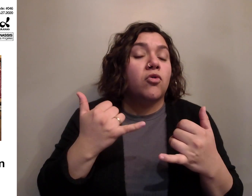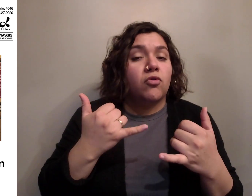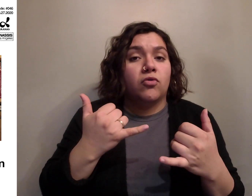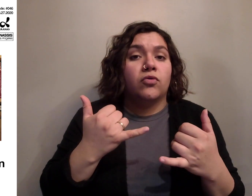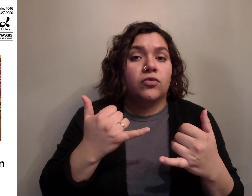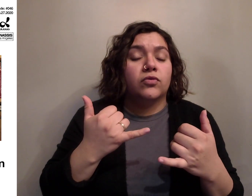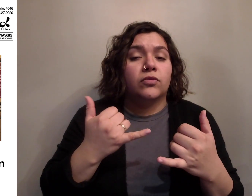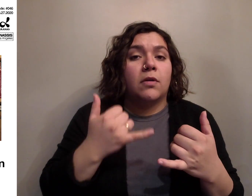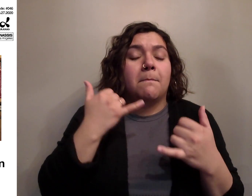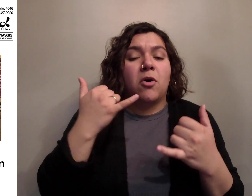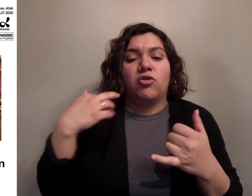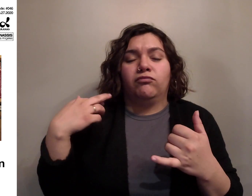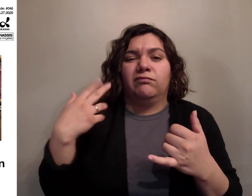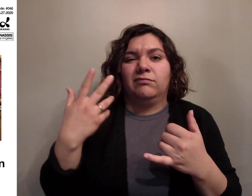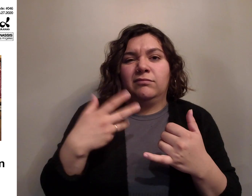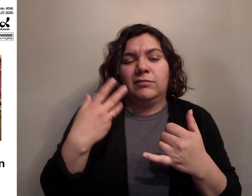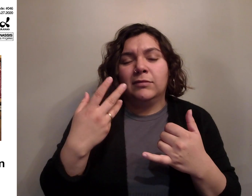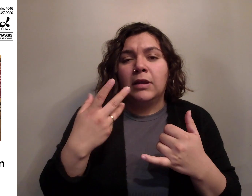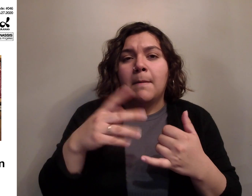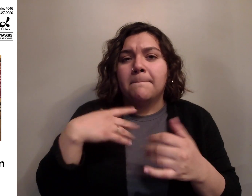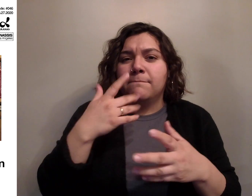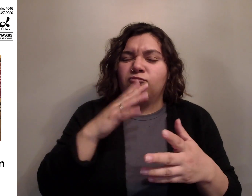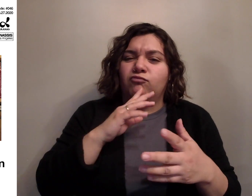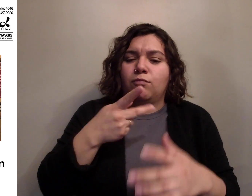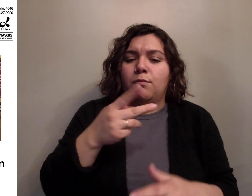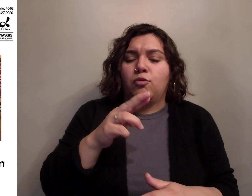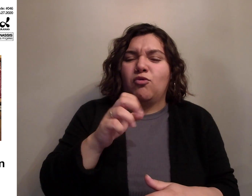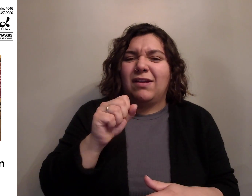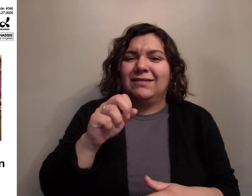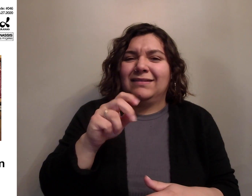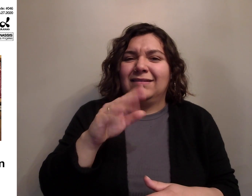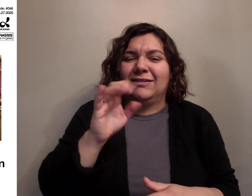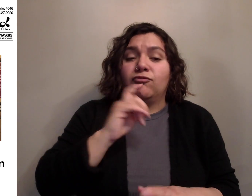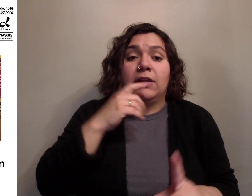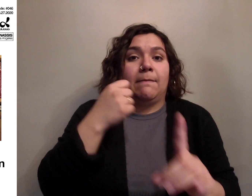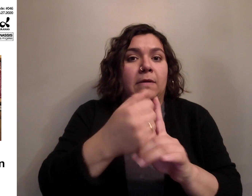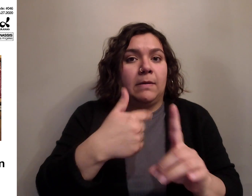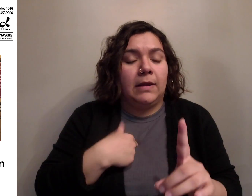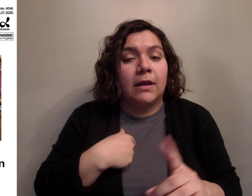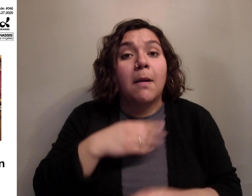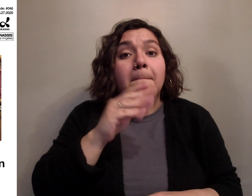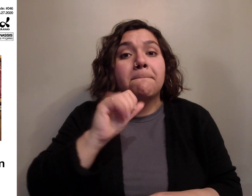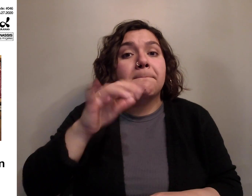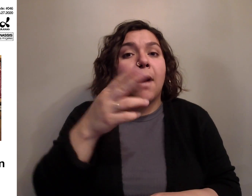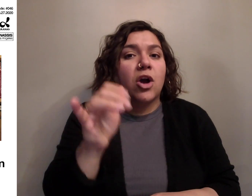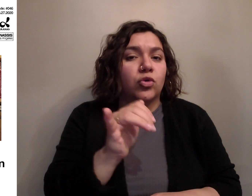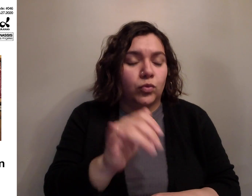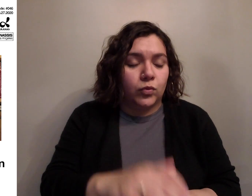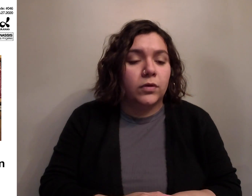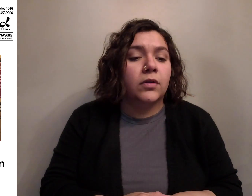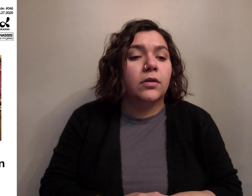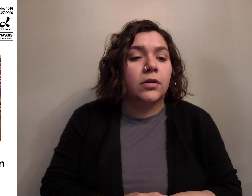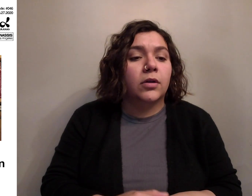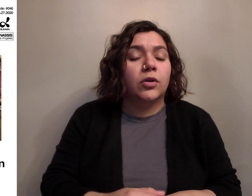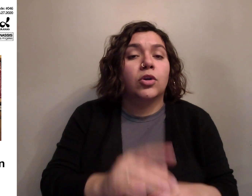sort of modern religious presence, and that had quite an effect on me. Of course,